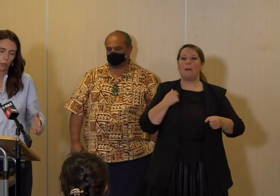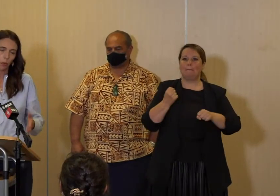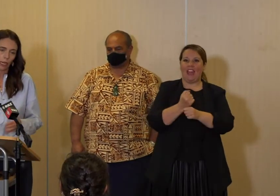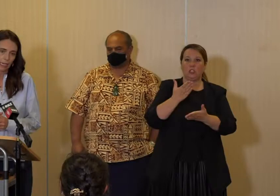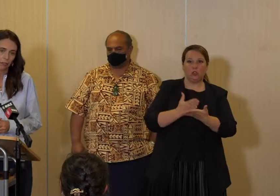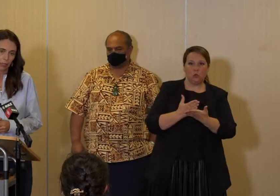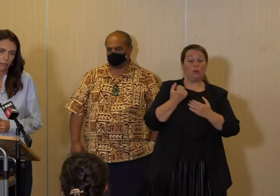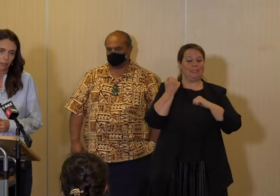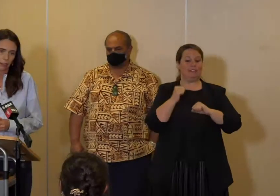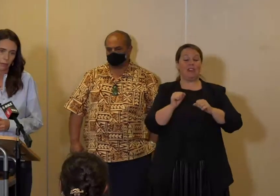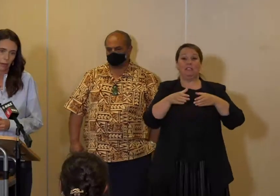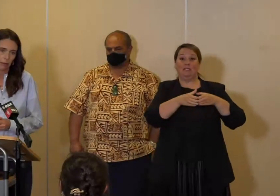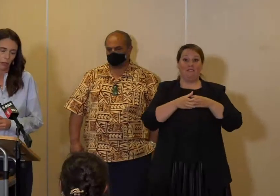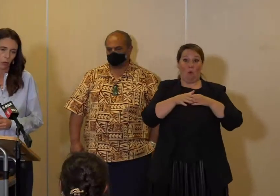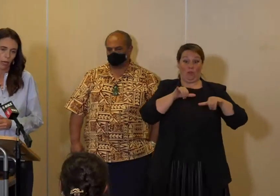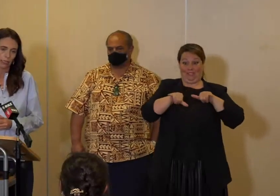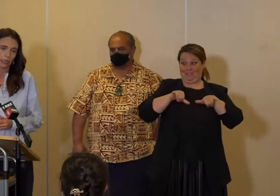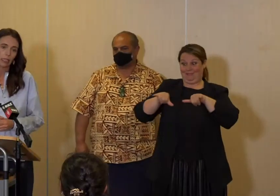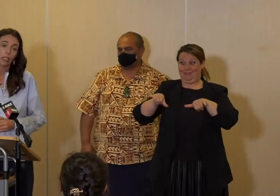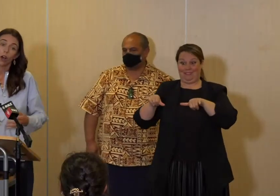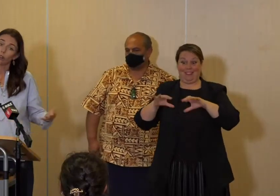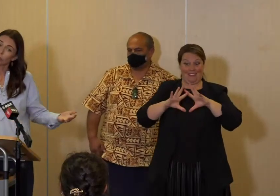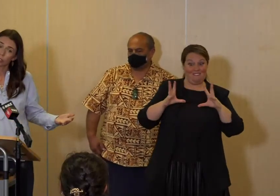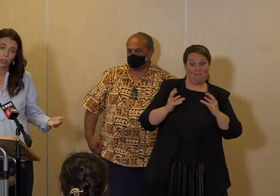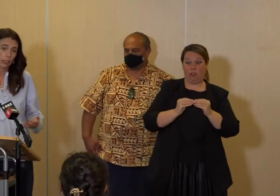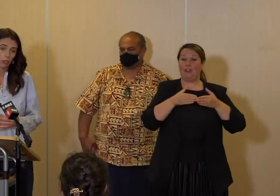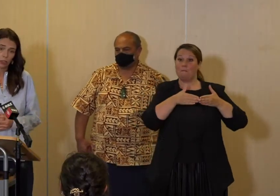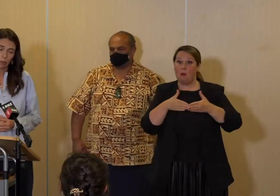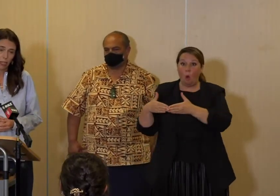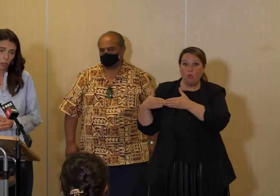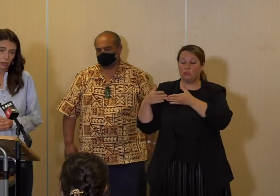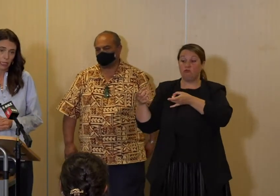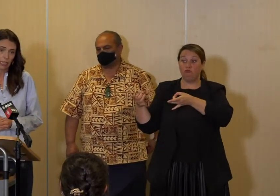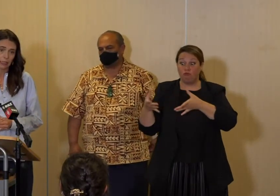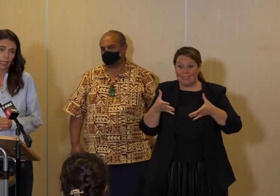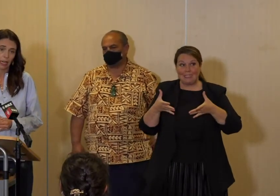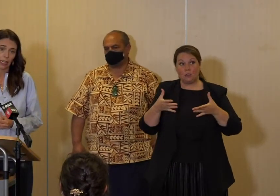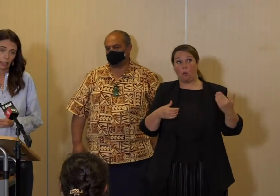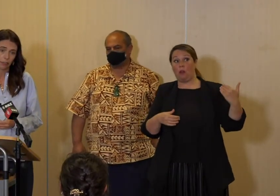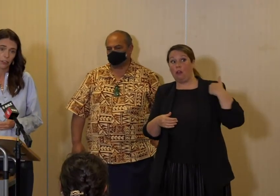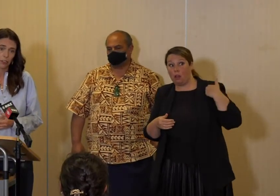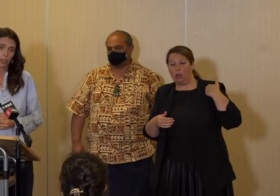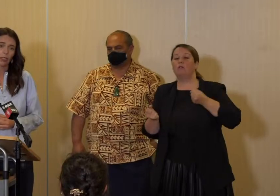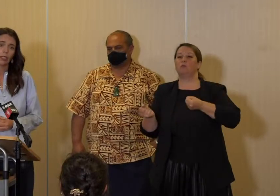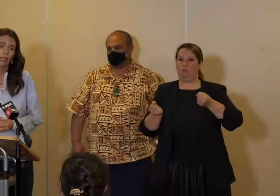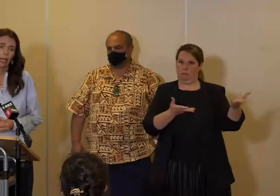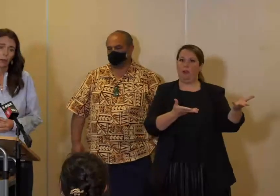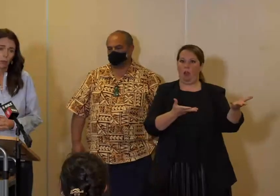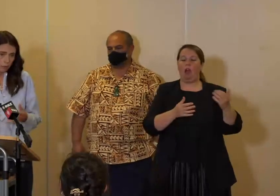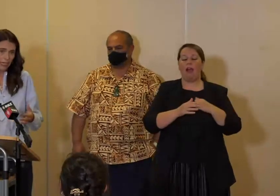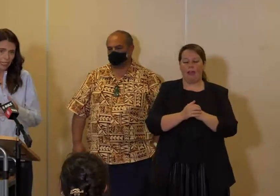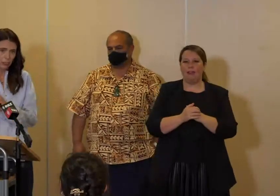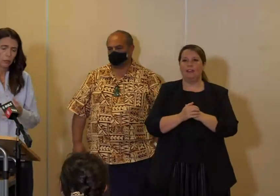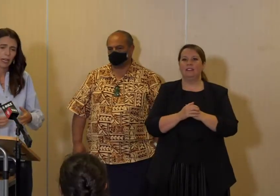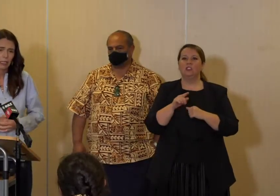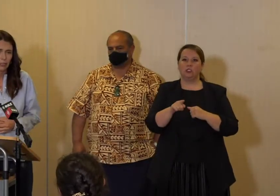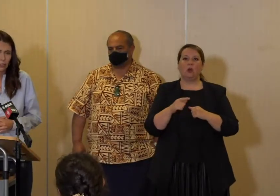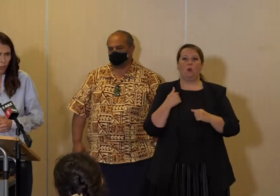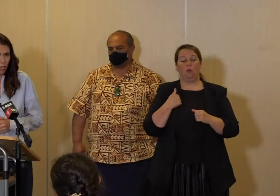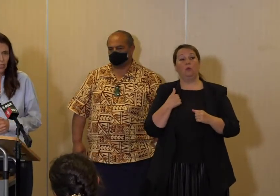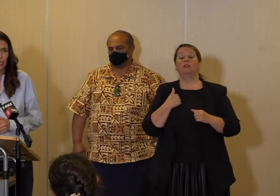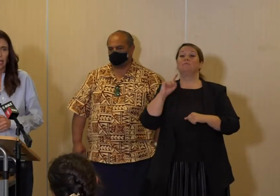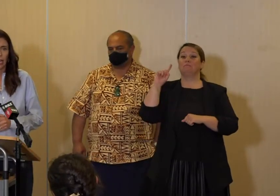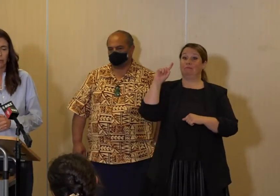to support any relief effort that may be required. I'll certainly look to make contact in the future with my counterpart